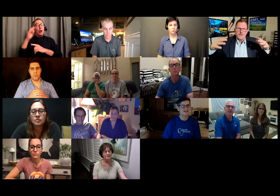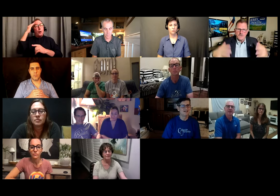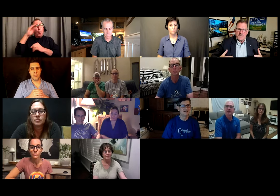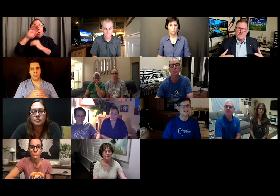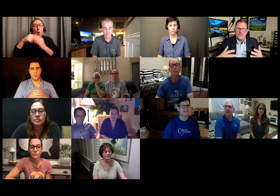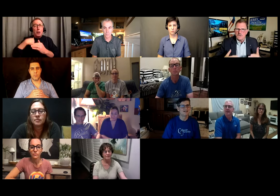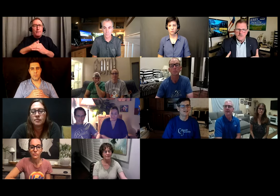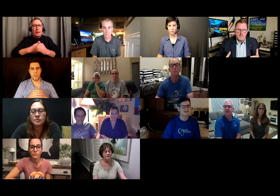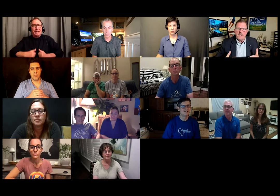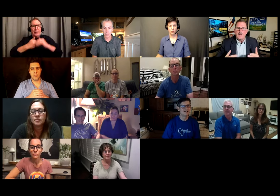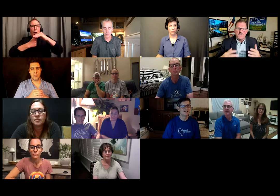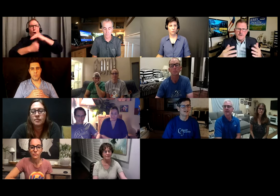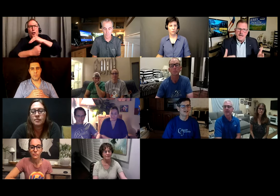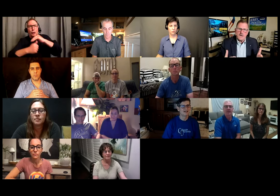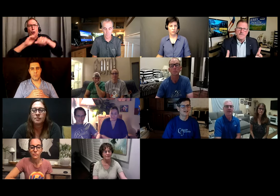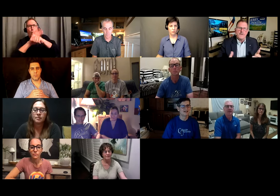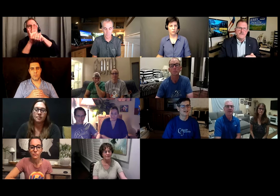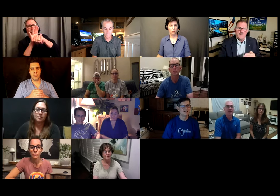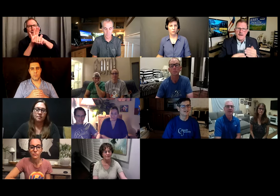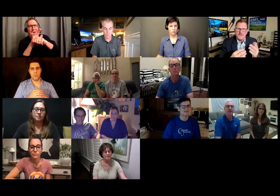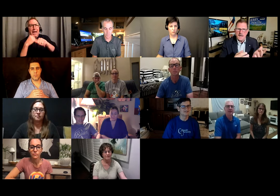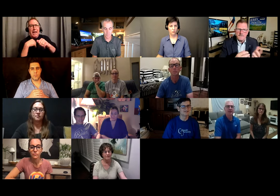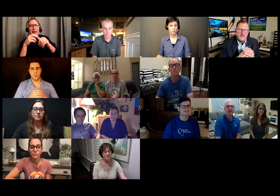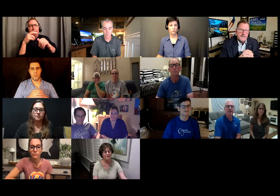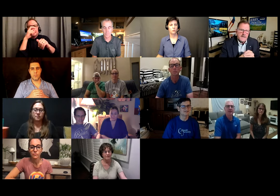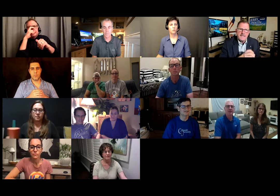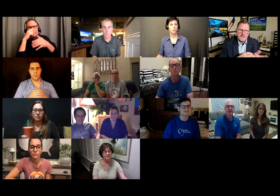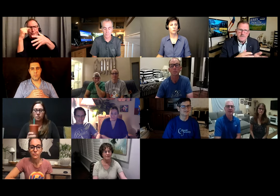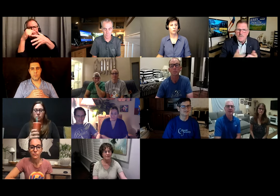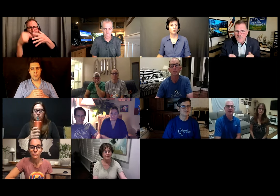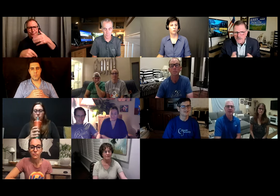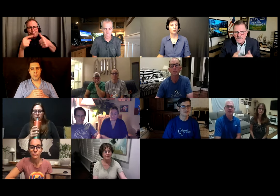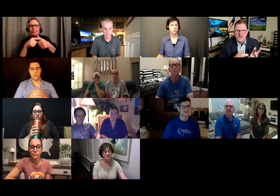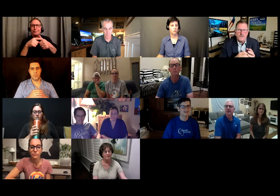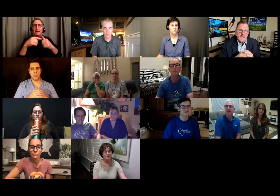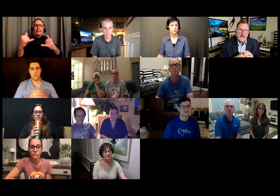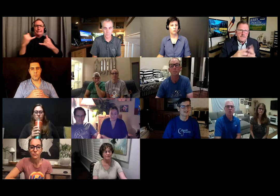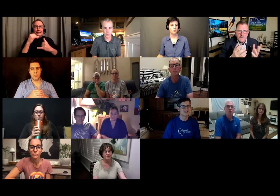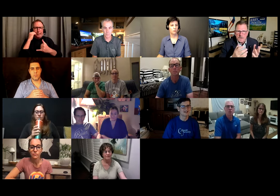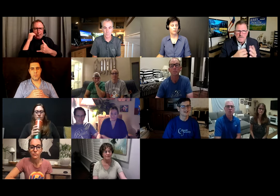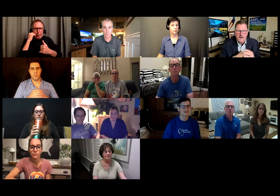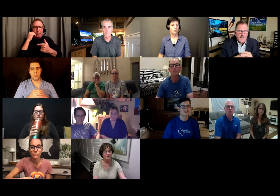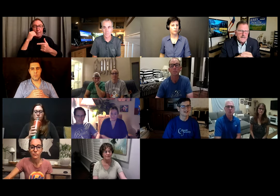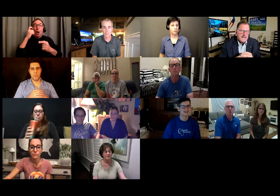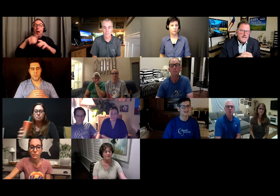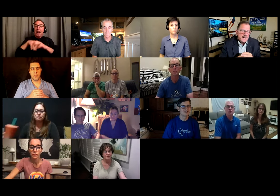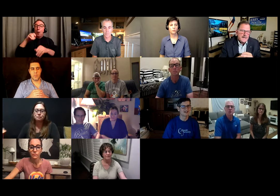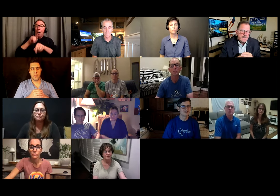have restrictions, shelter in place. You can't go places. You have to have a test before you can do this or do that if you want to